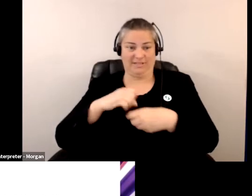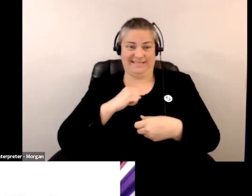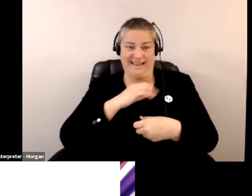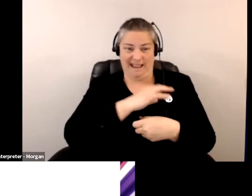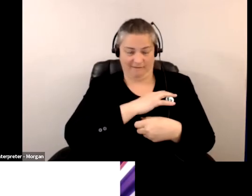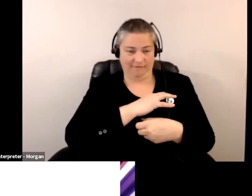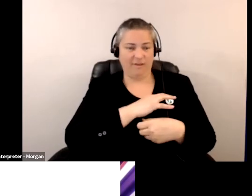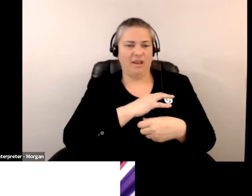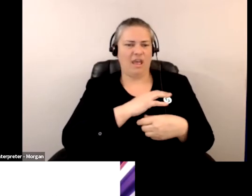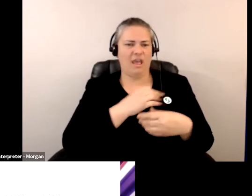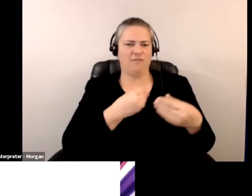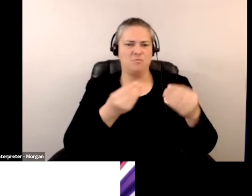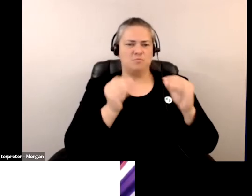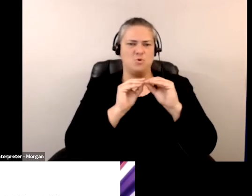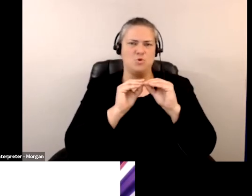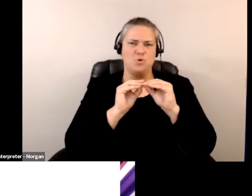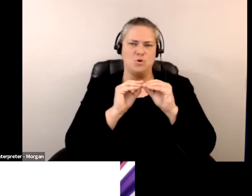important